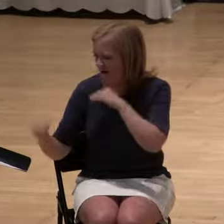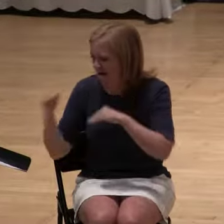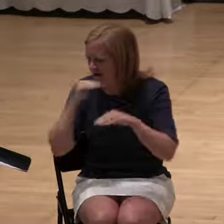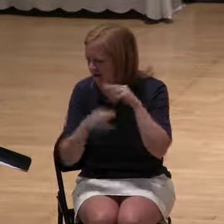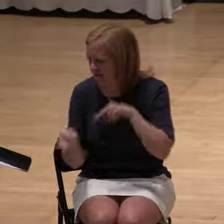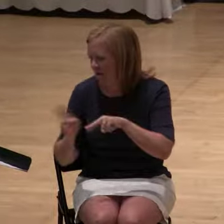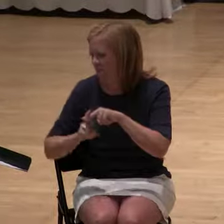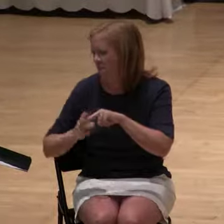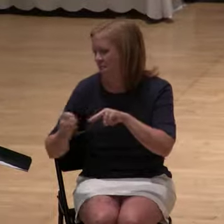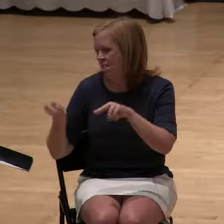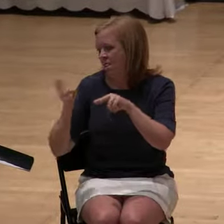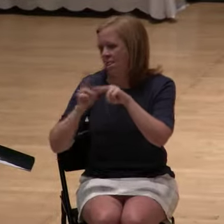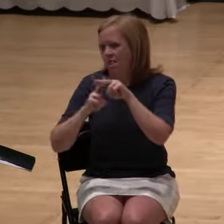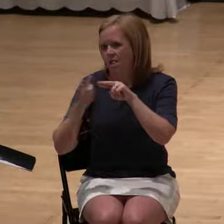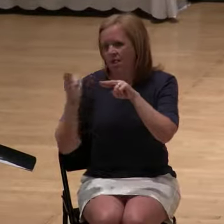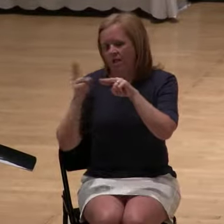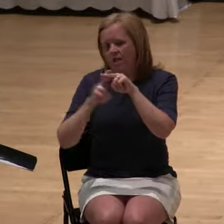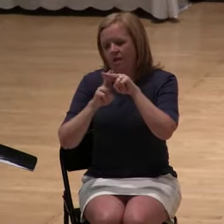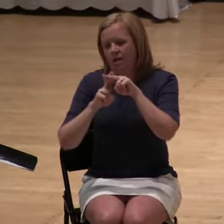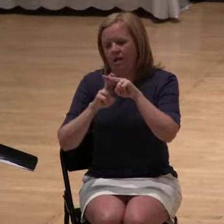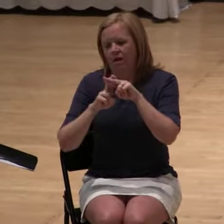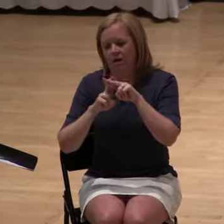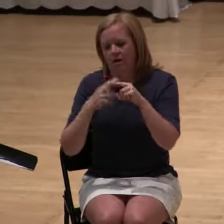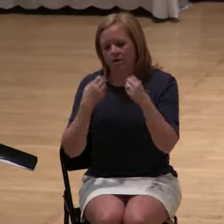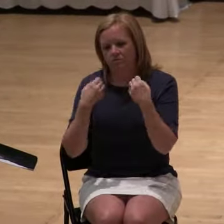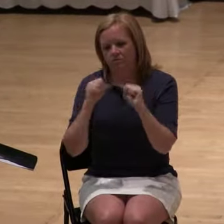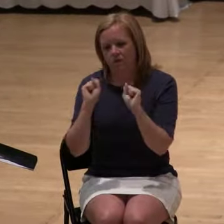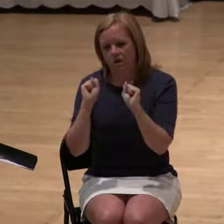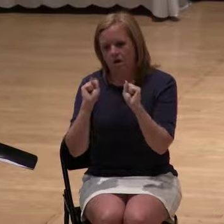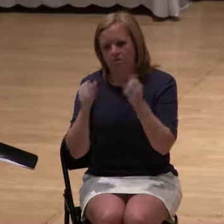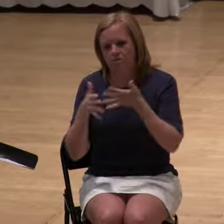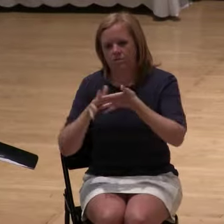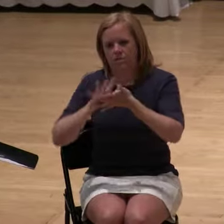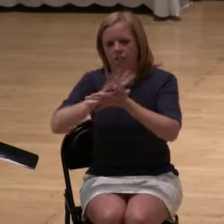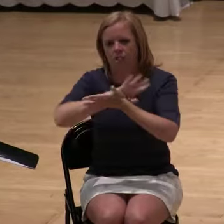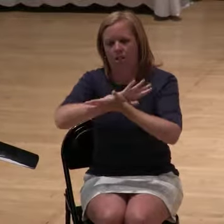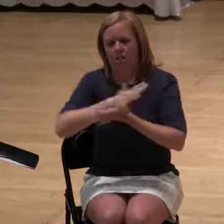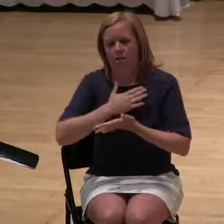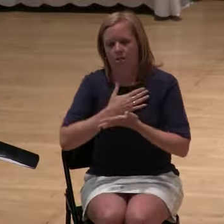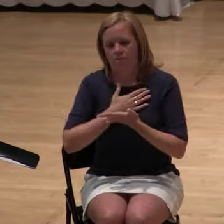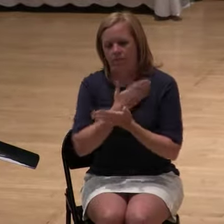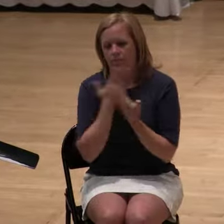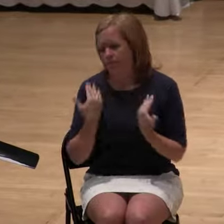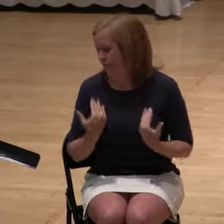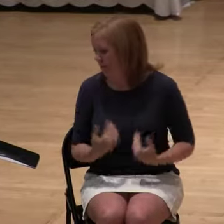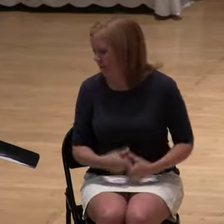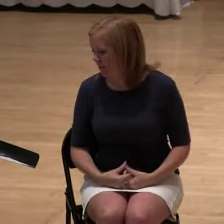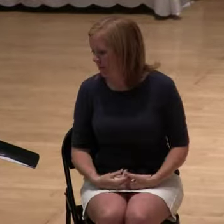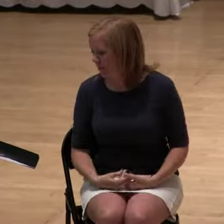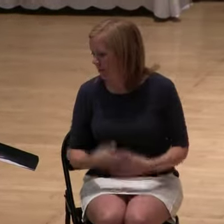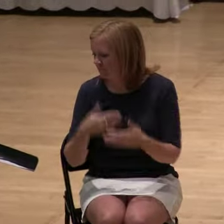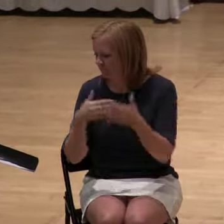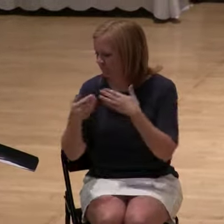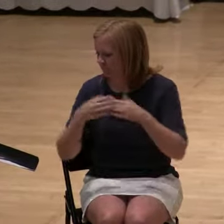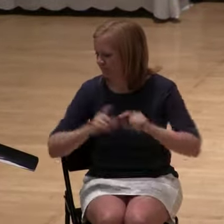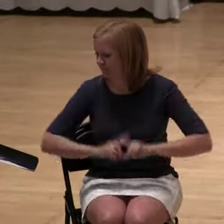lies that you make up for all that you lack. It don't make no